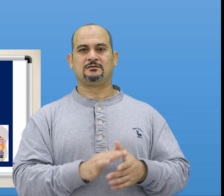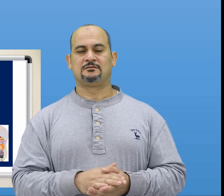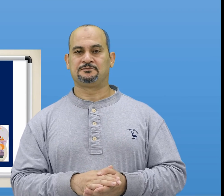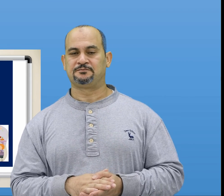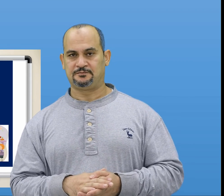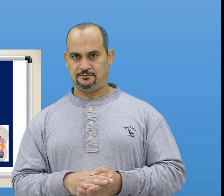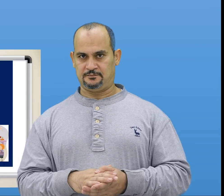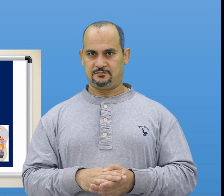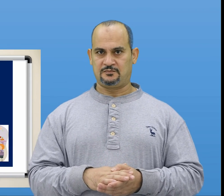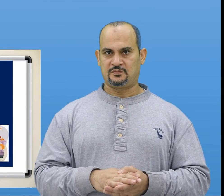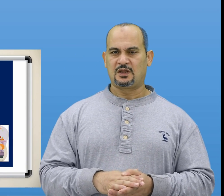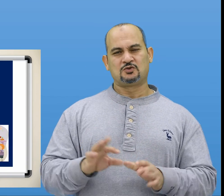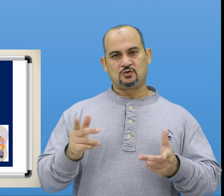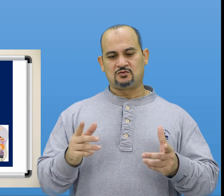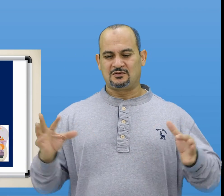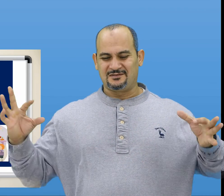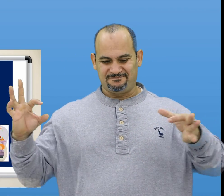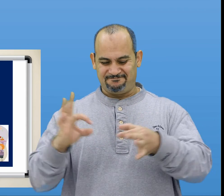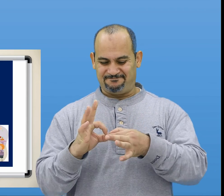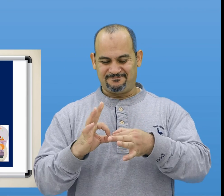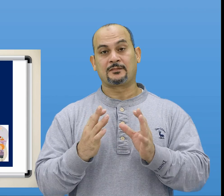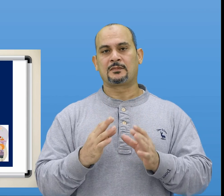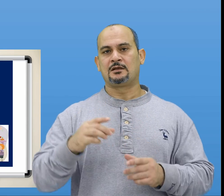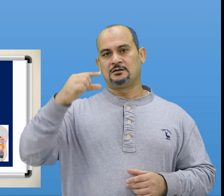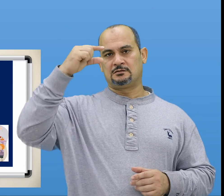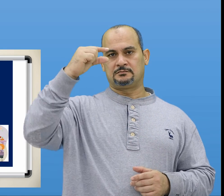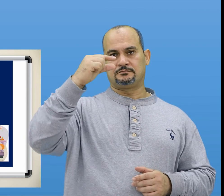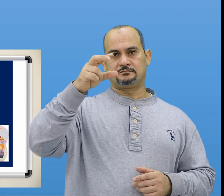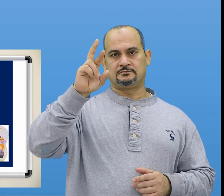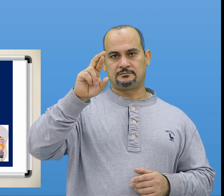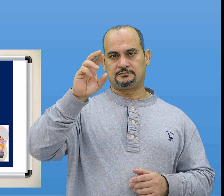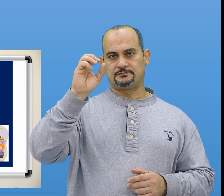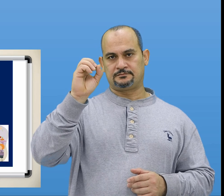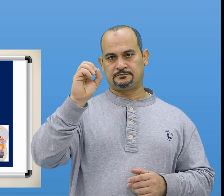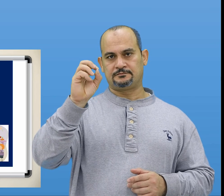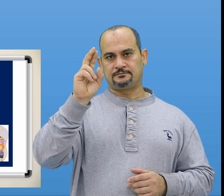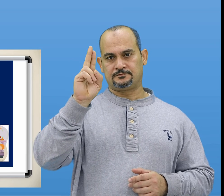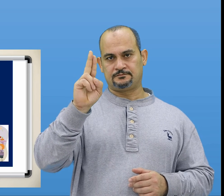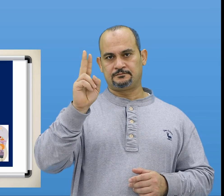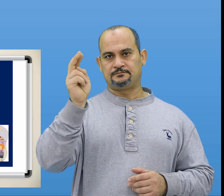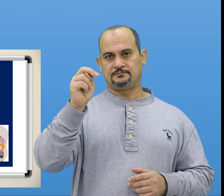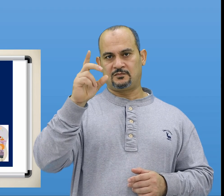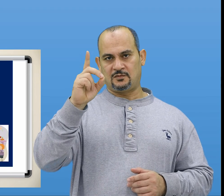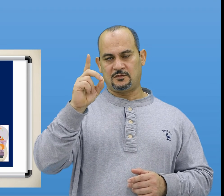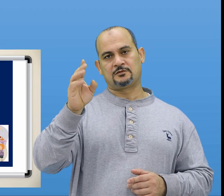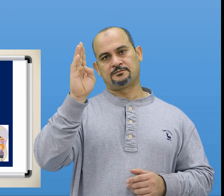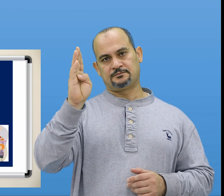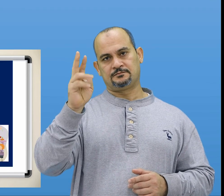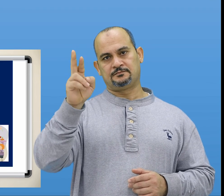So let's go with this first question or first answer. So it is a good chance for all family members to discuss family matters. So to